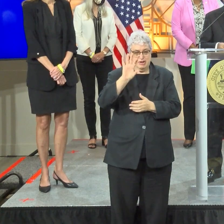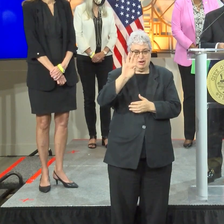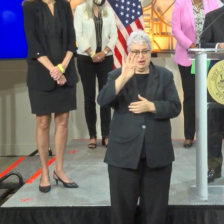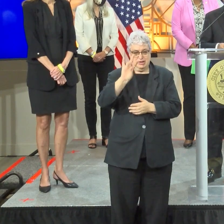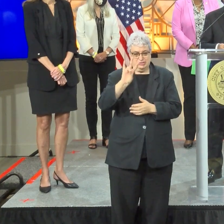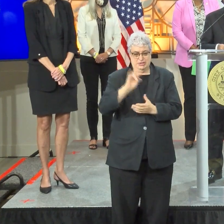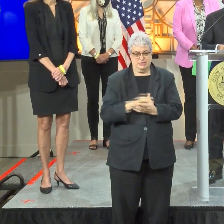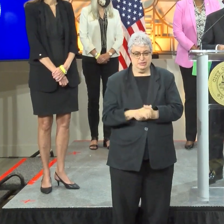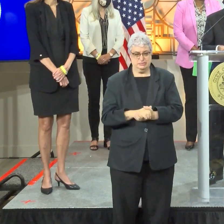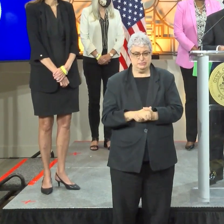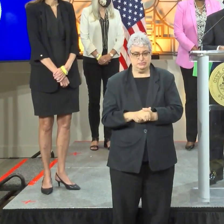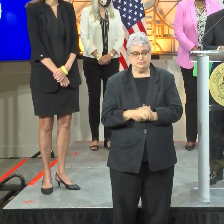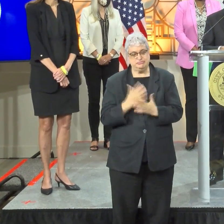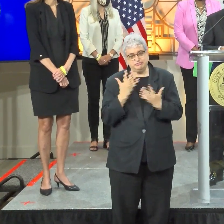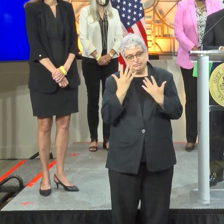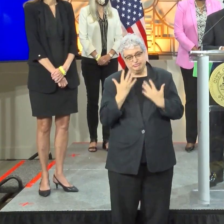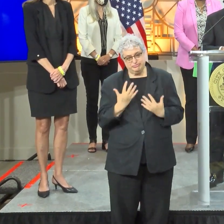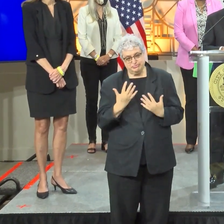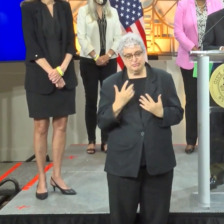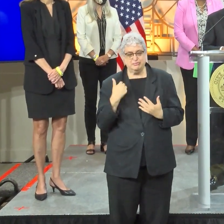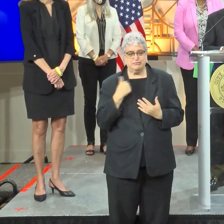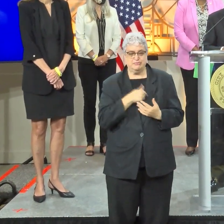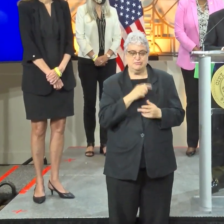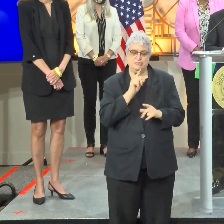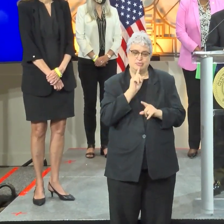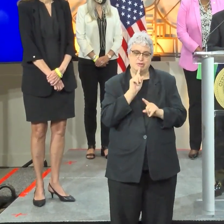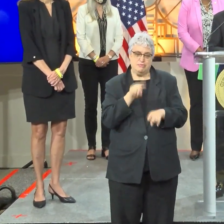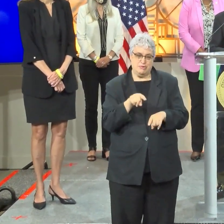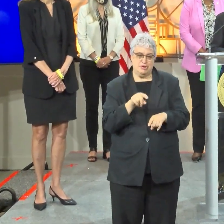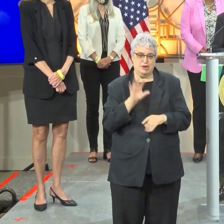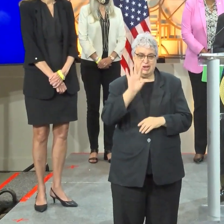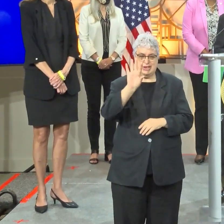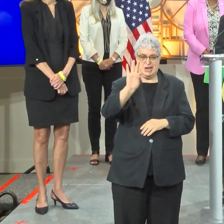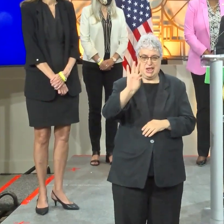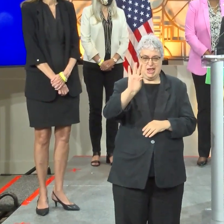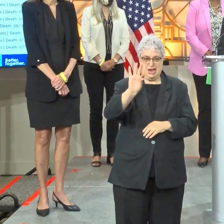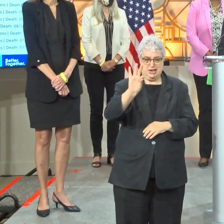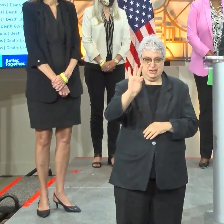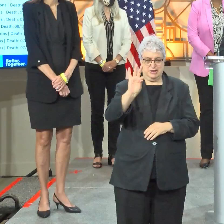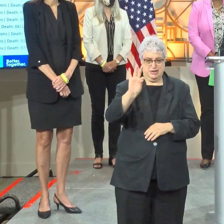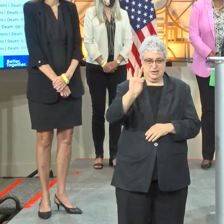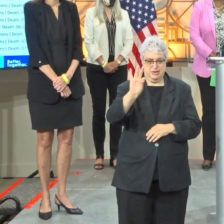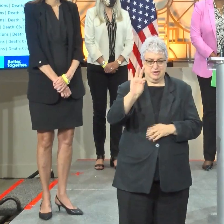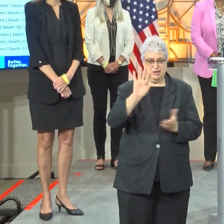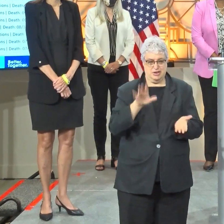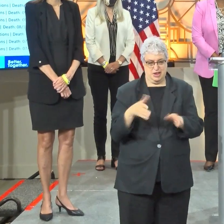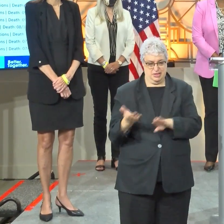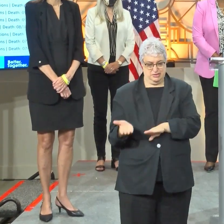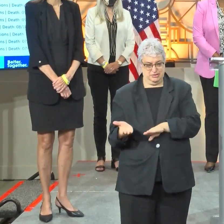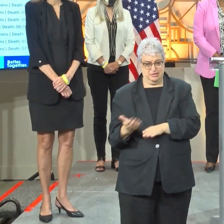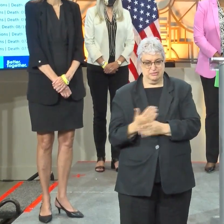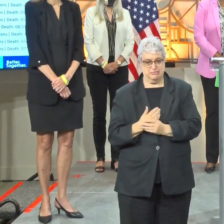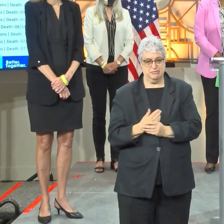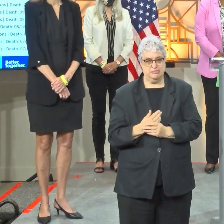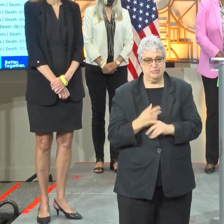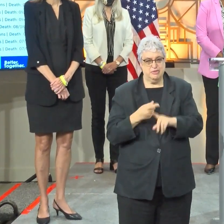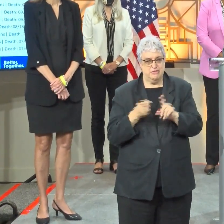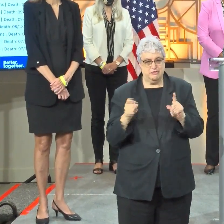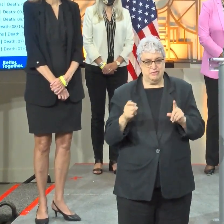69,797. And sadly, we are also reporting 9 deaths as a